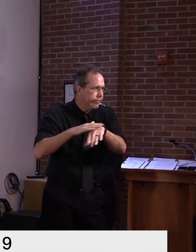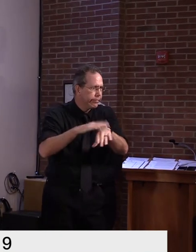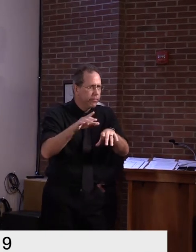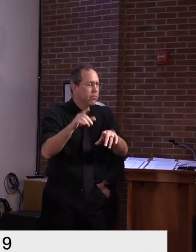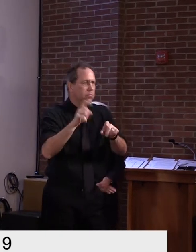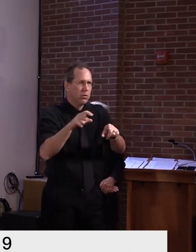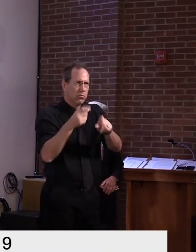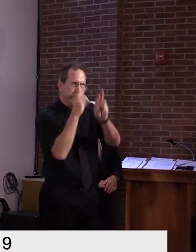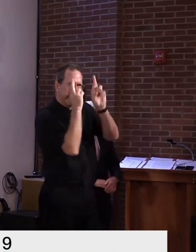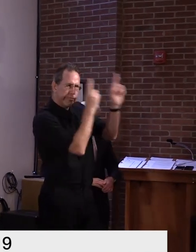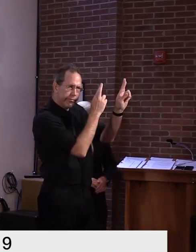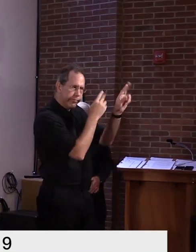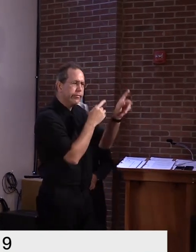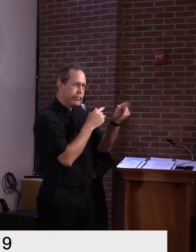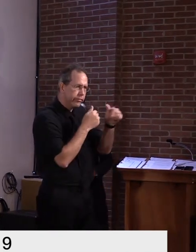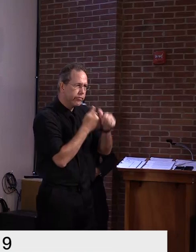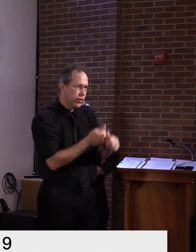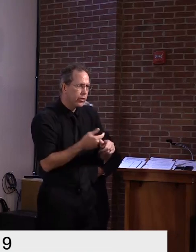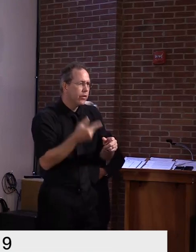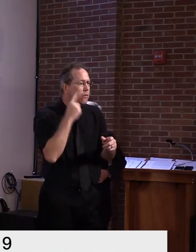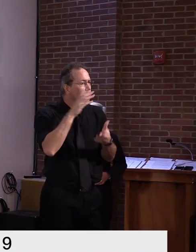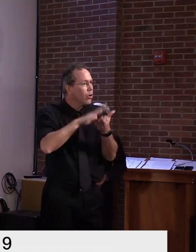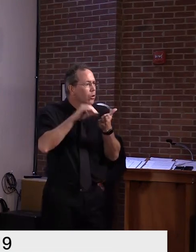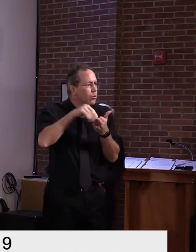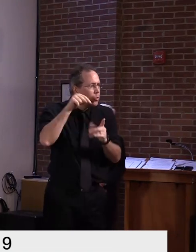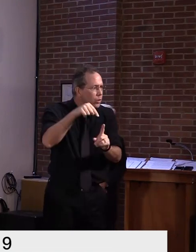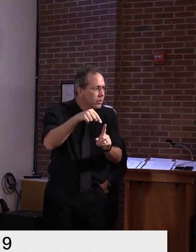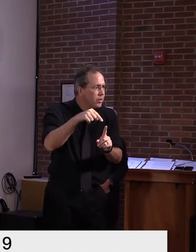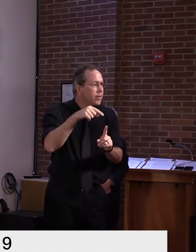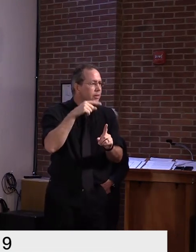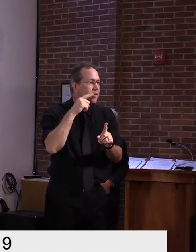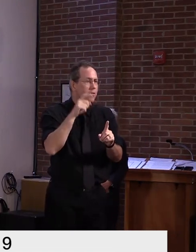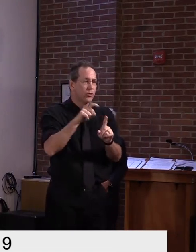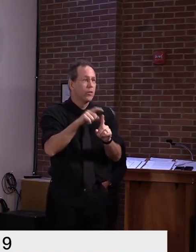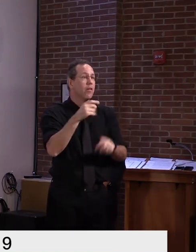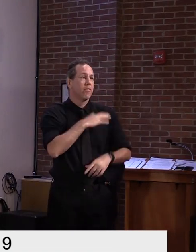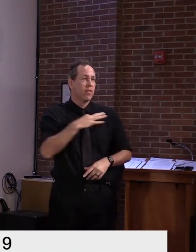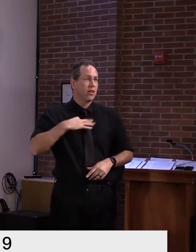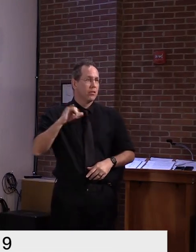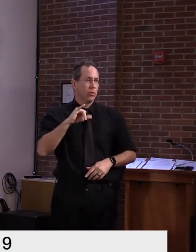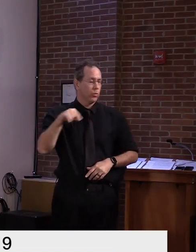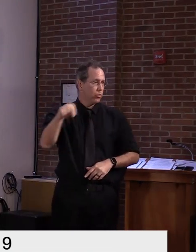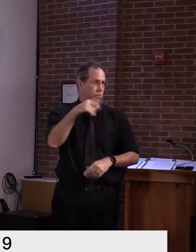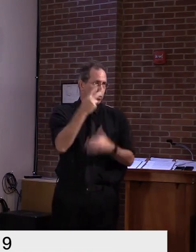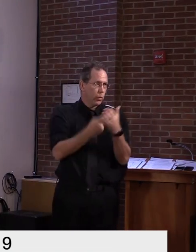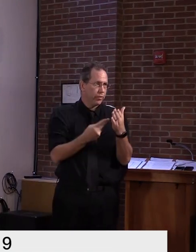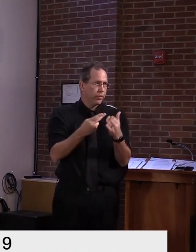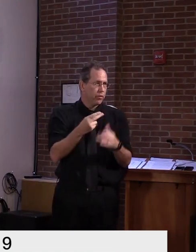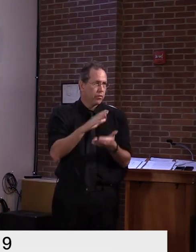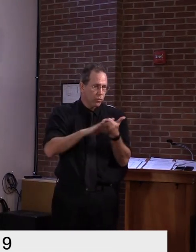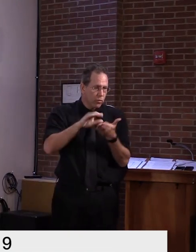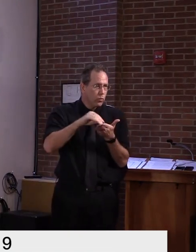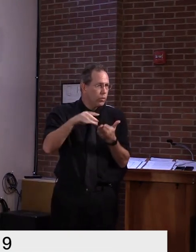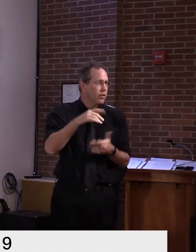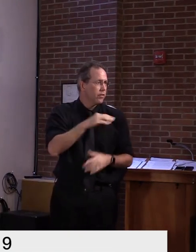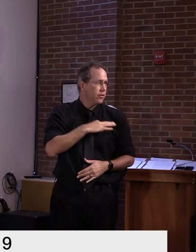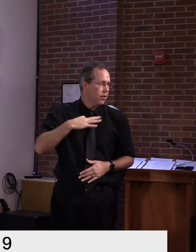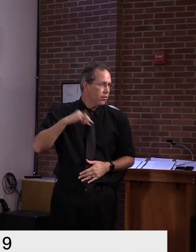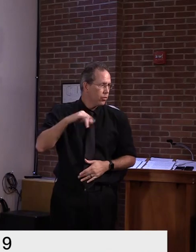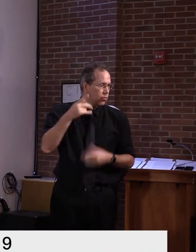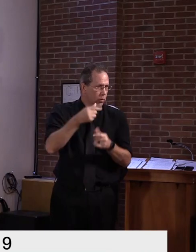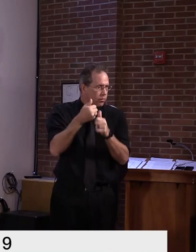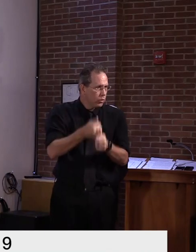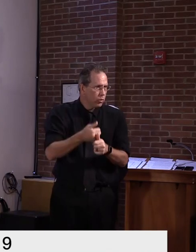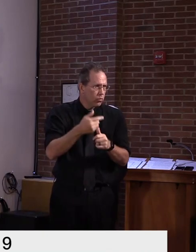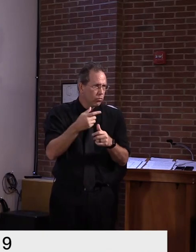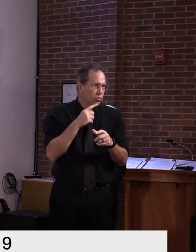for their student body and their faculty, for that matter. And so they're being very restrictive about that, because